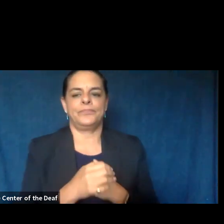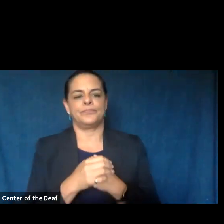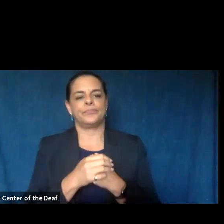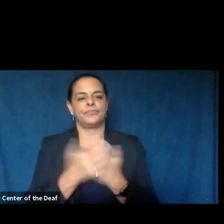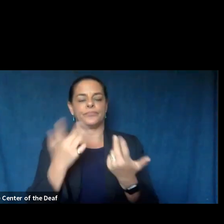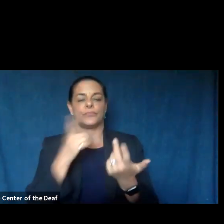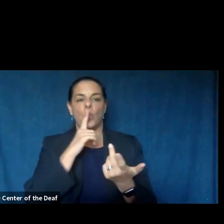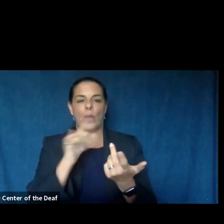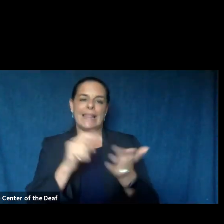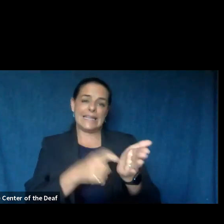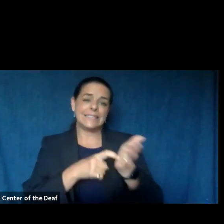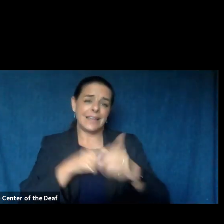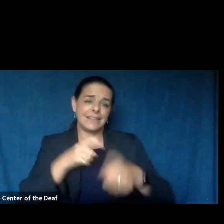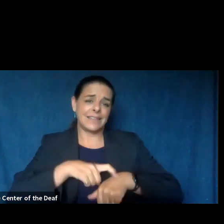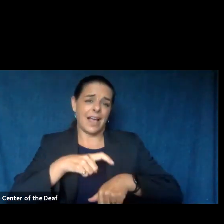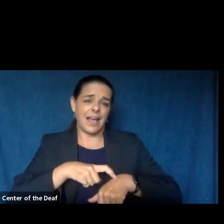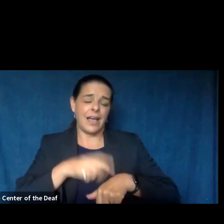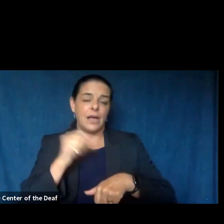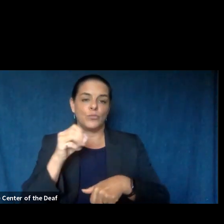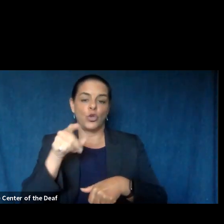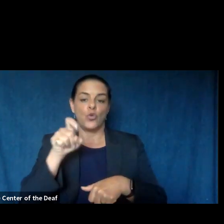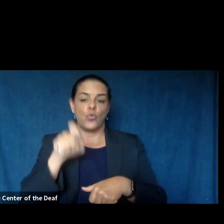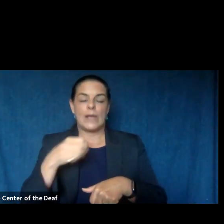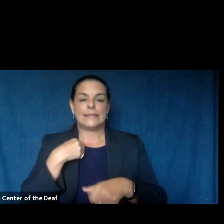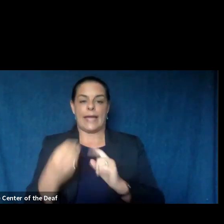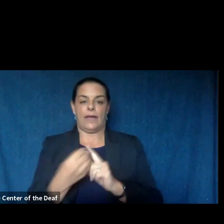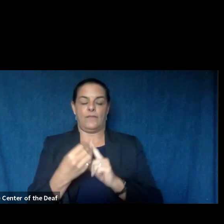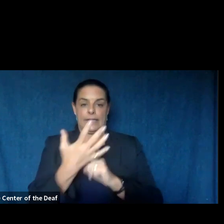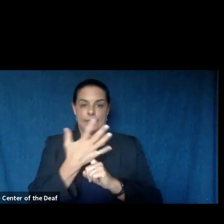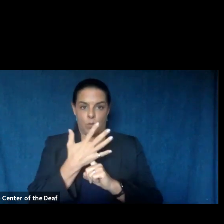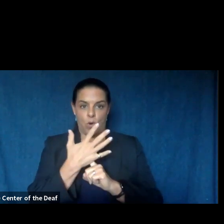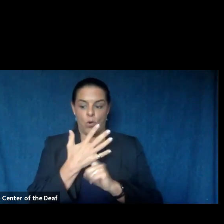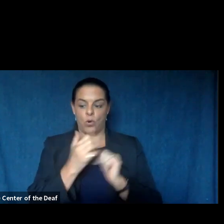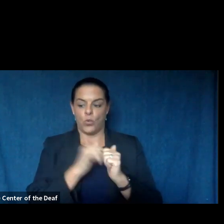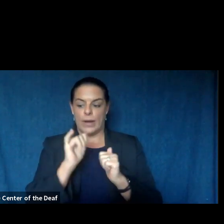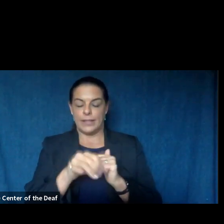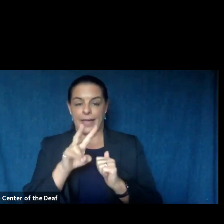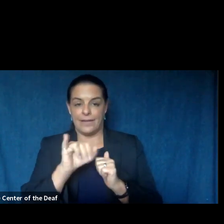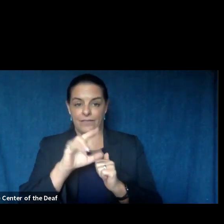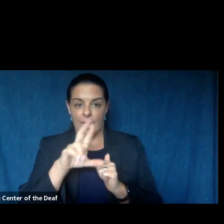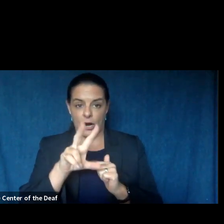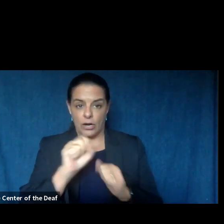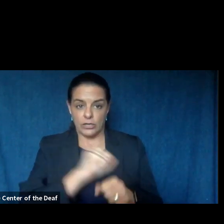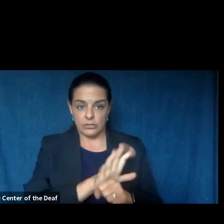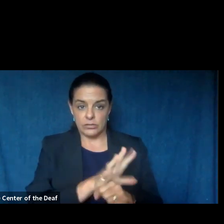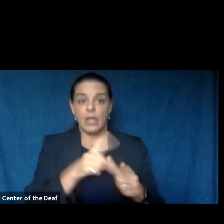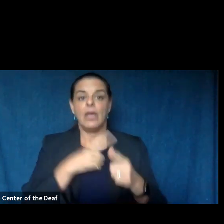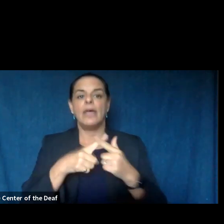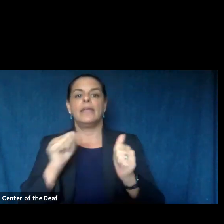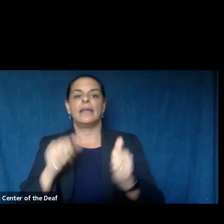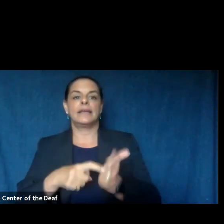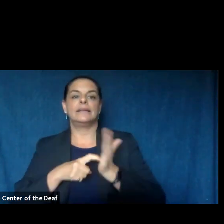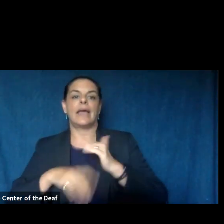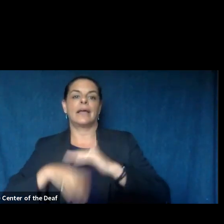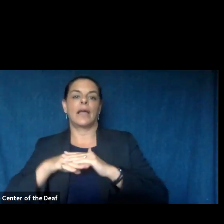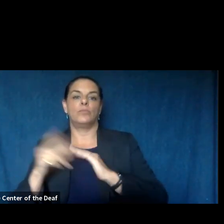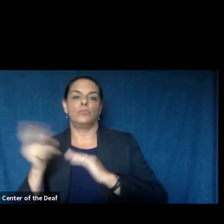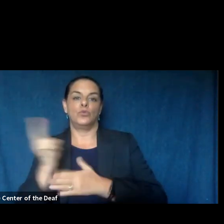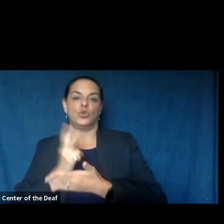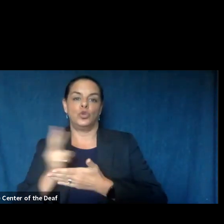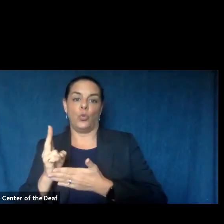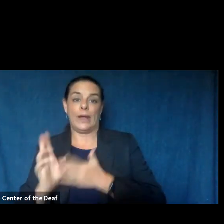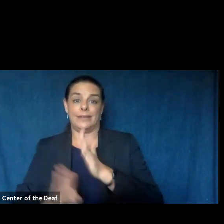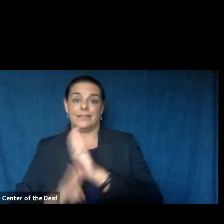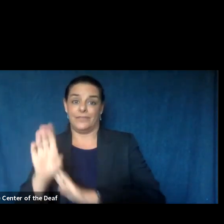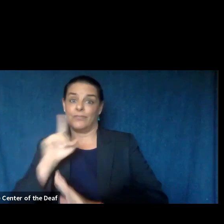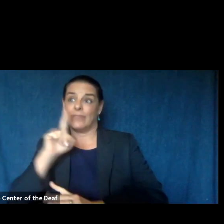Really, it takes time. So you have to be exposed to the virus, and then it can take you up to 2 weeks to develop the disease and then